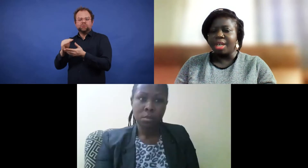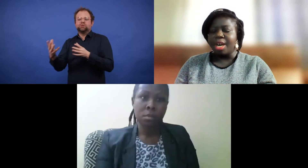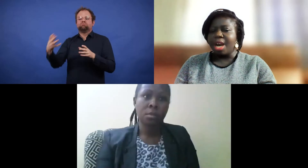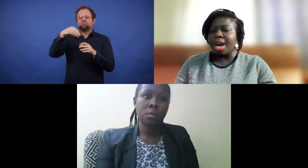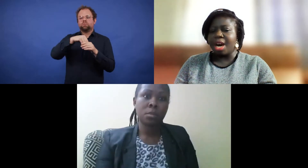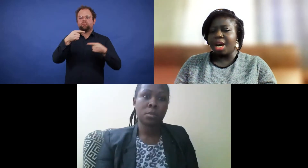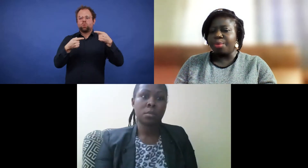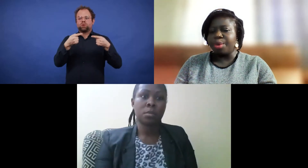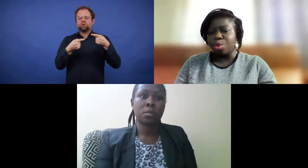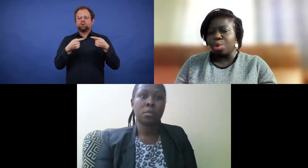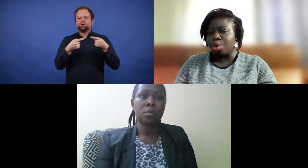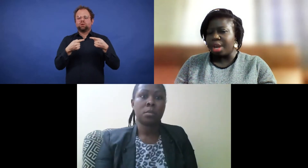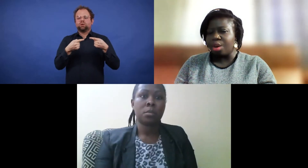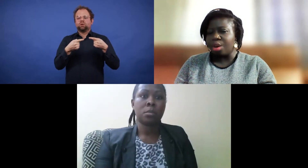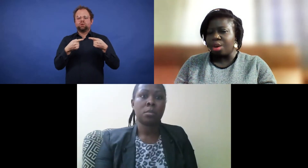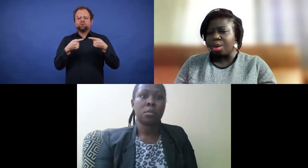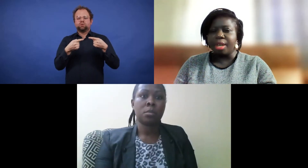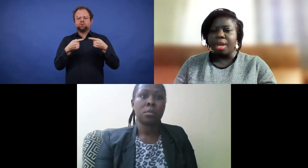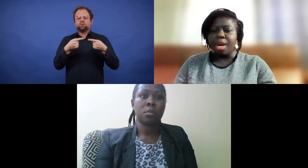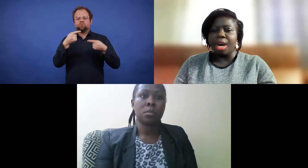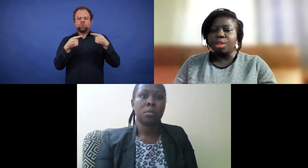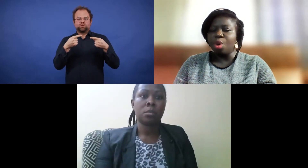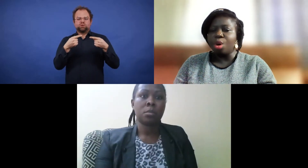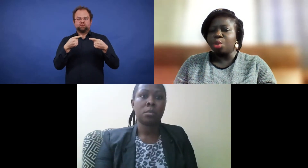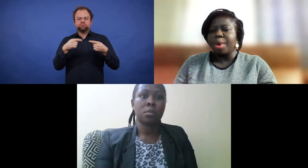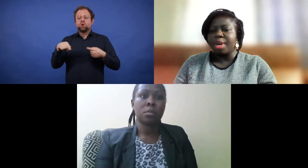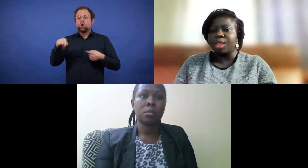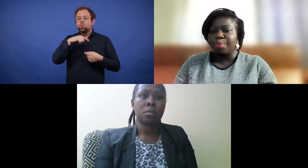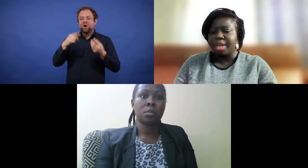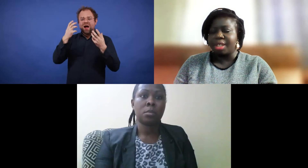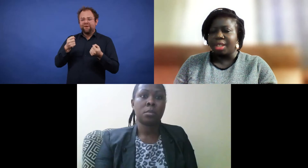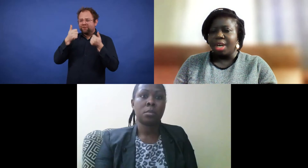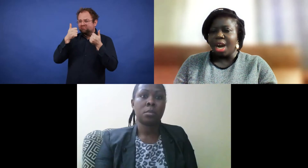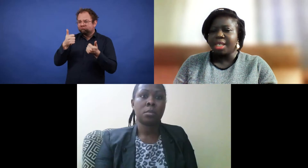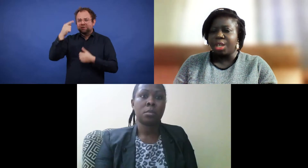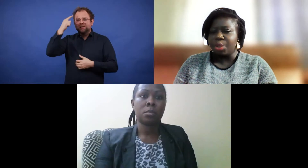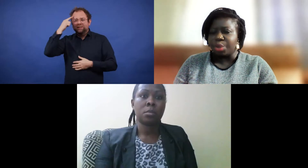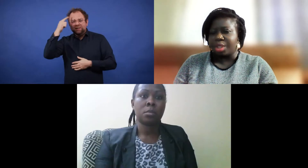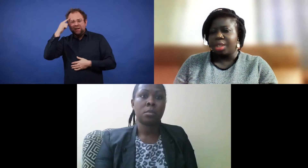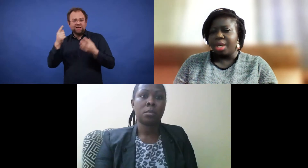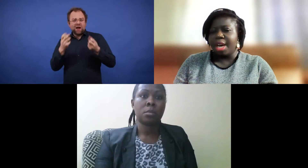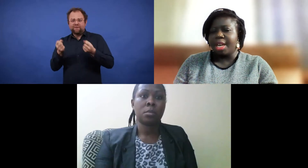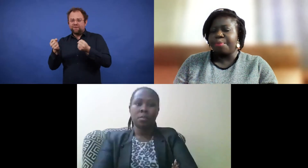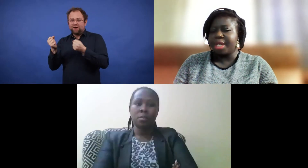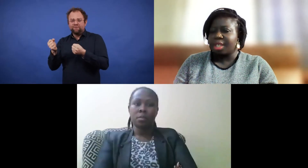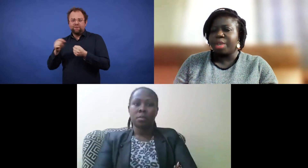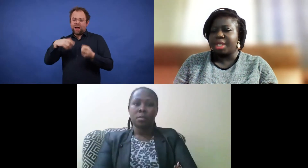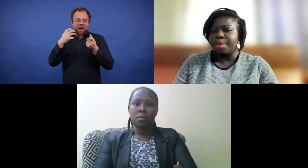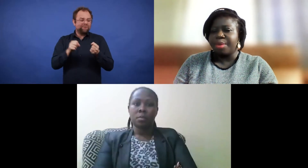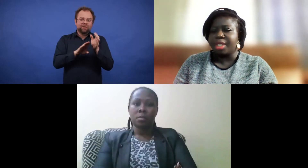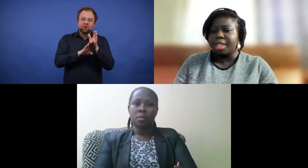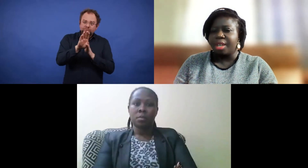addressed, we will go a long way to also participate as a youth and a person